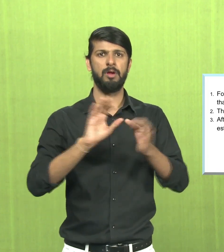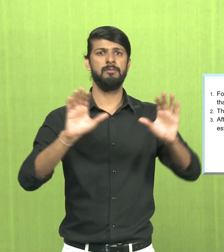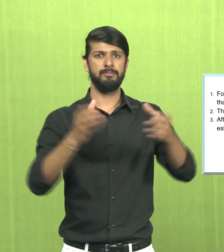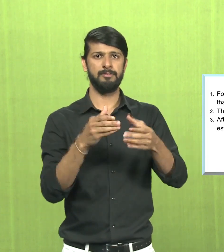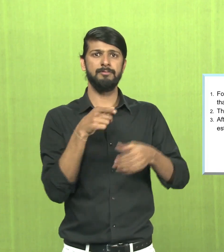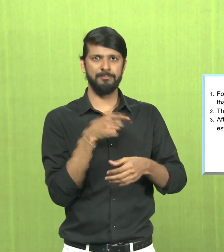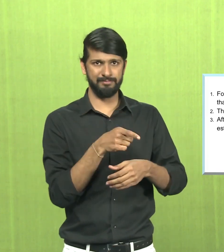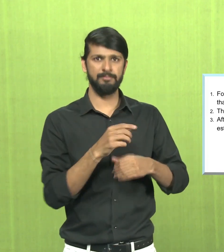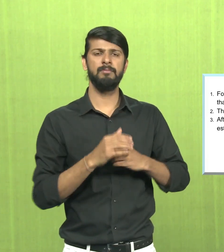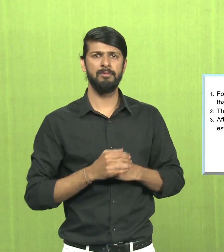Buddhism,